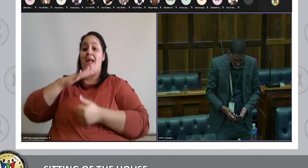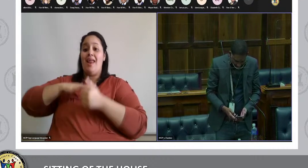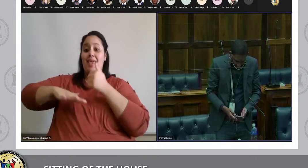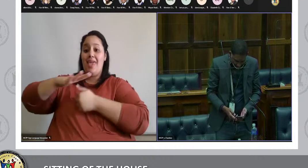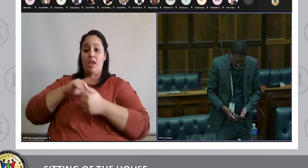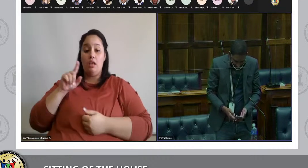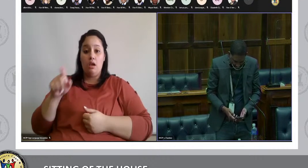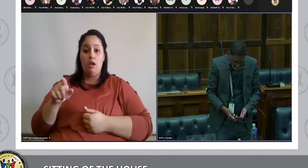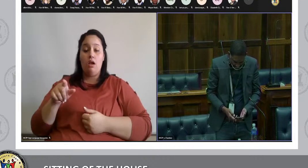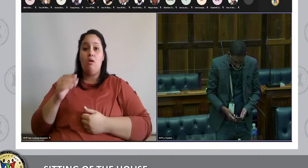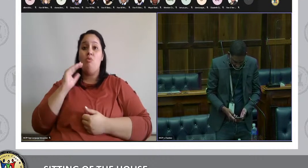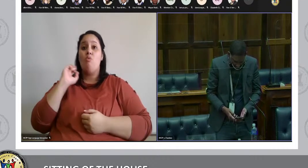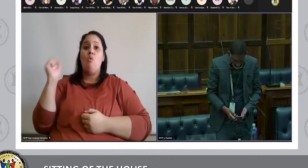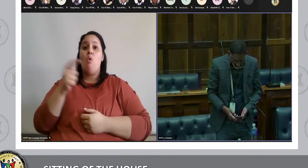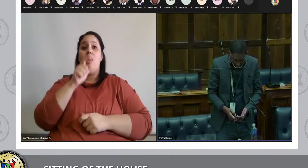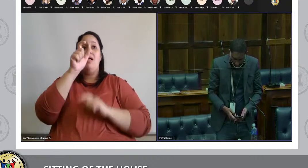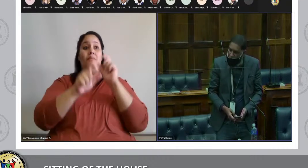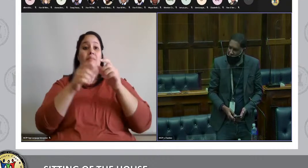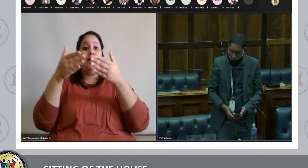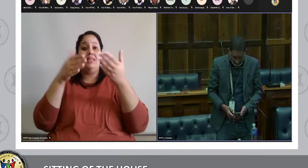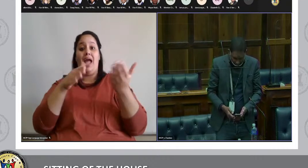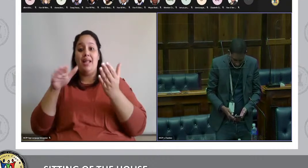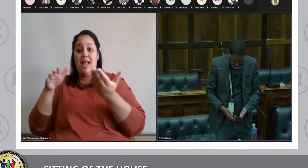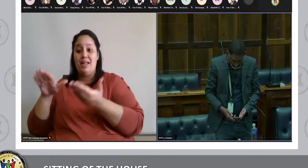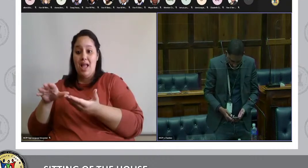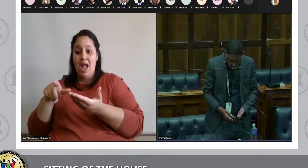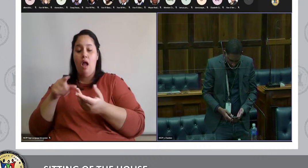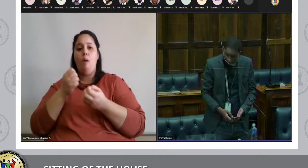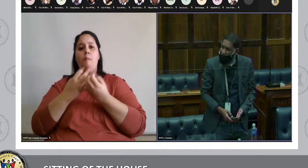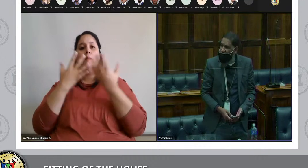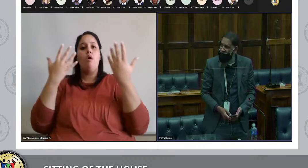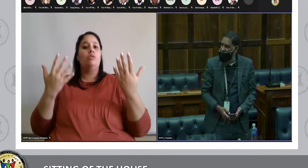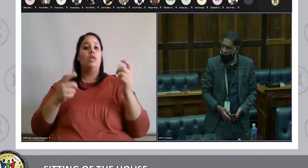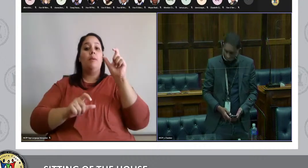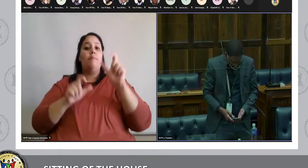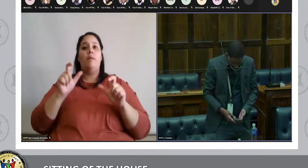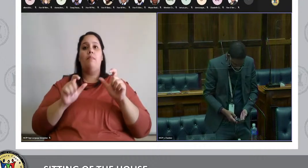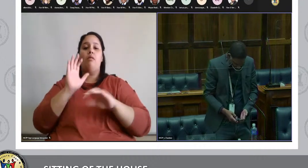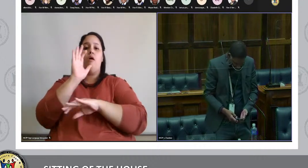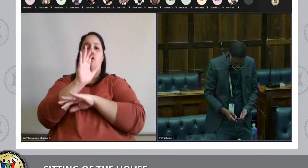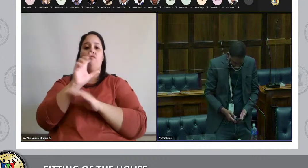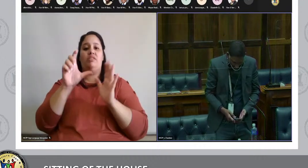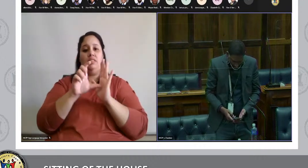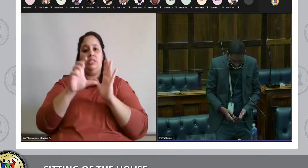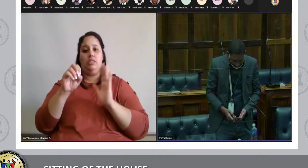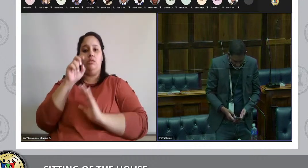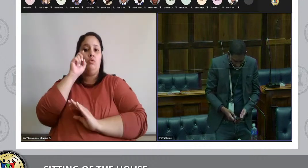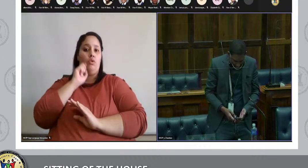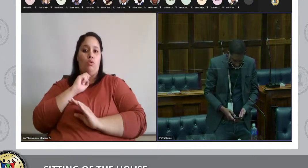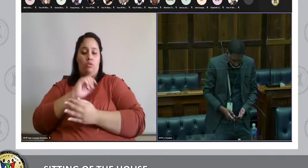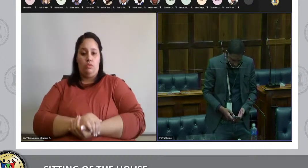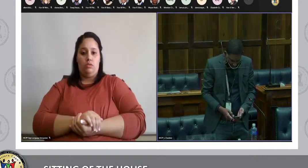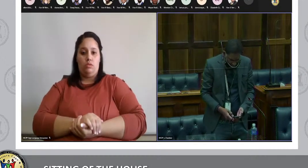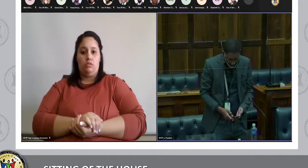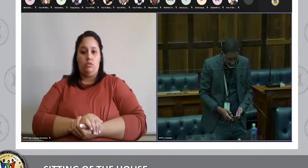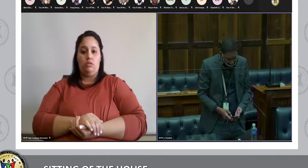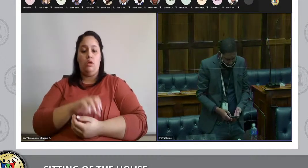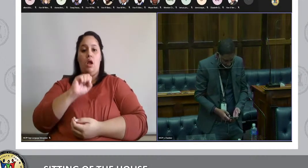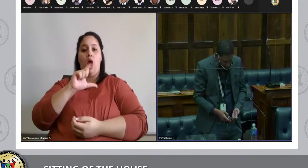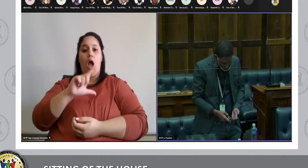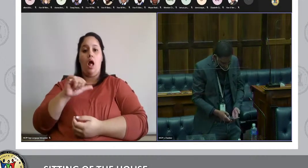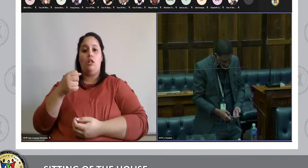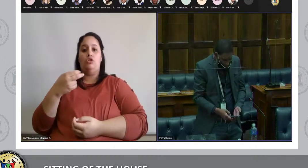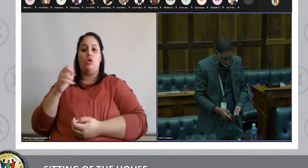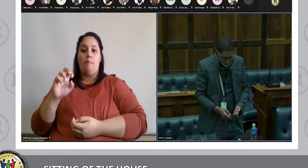the COVID-19 virus were mostly people over 60 years old. Al-Jamaa wants to save